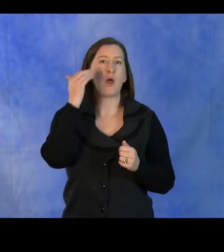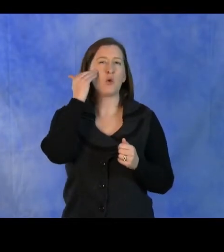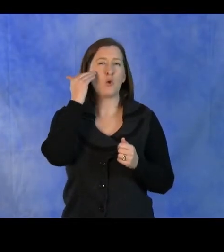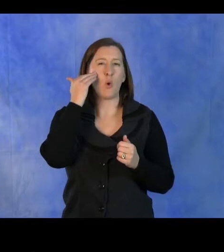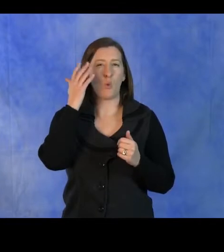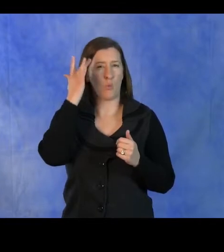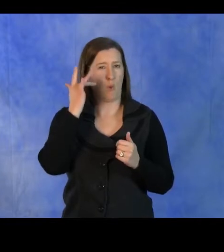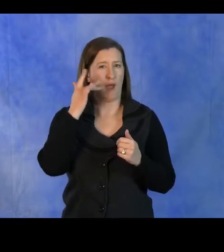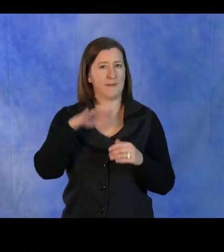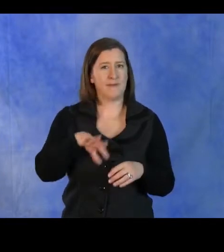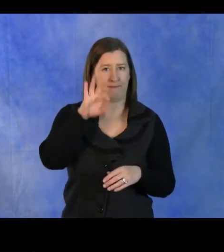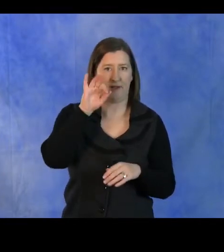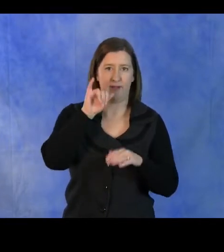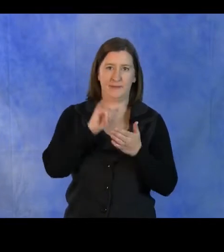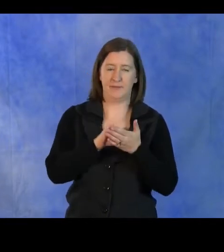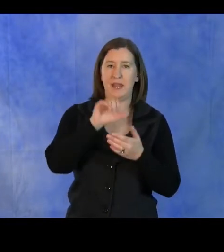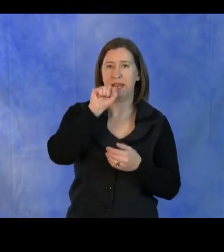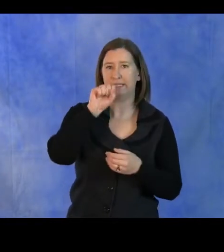those skills,